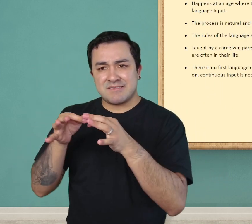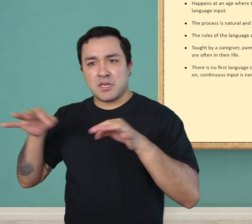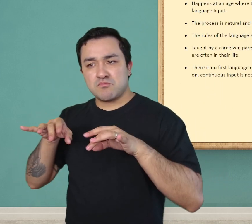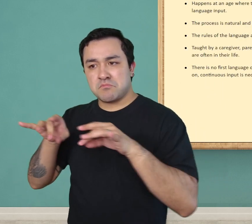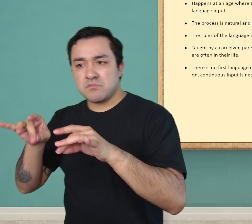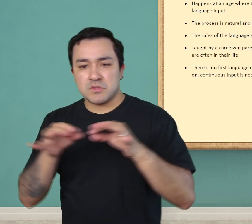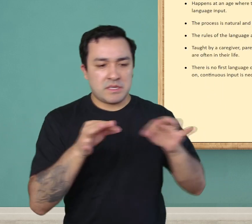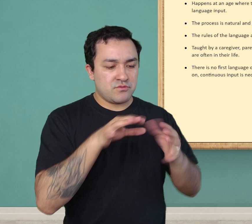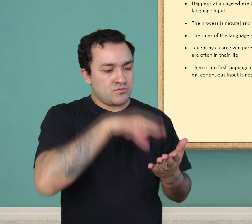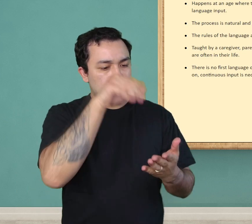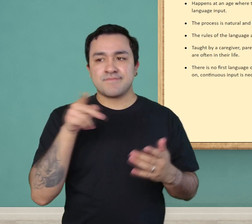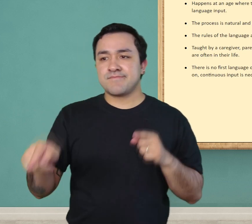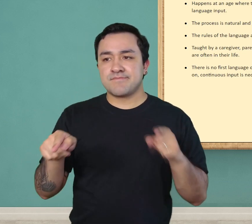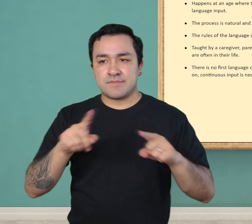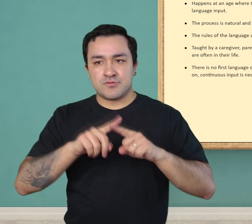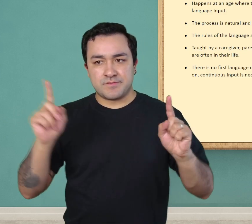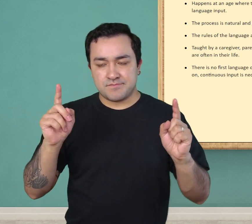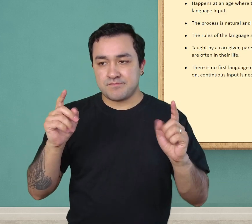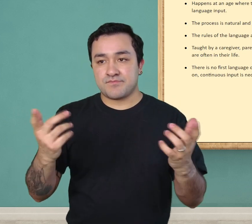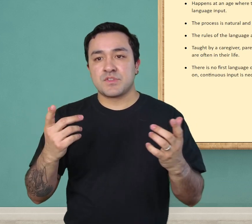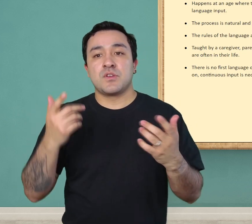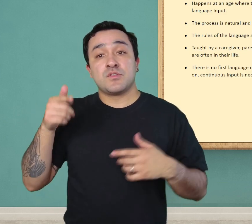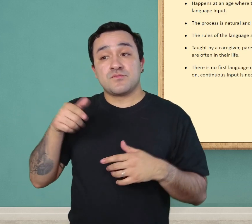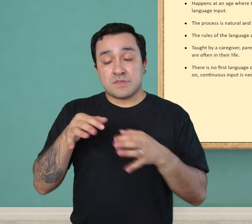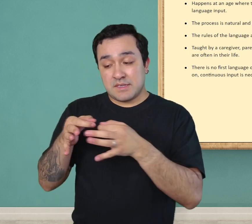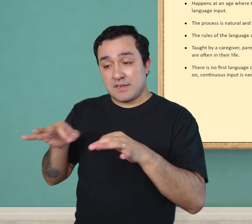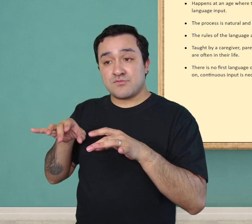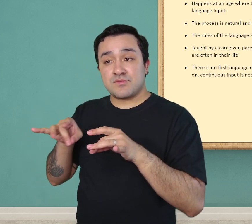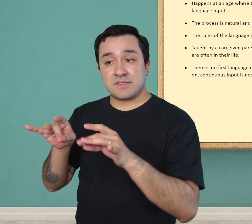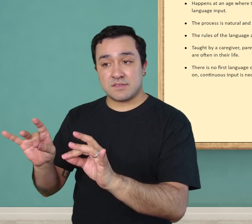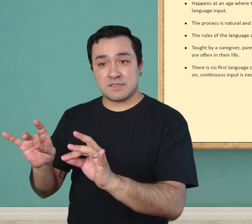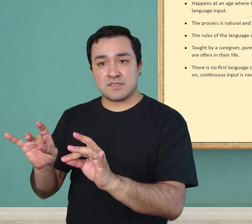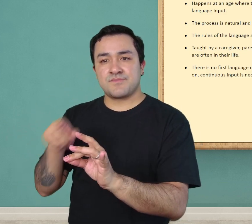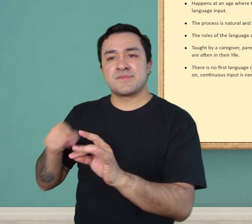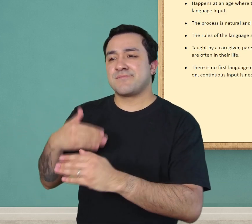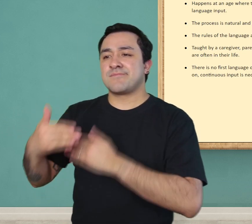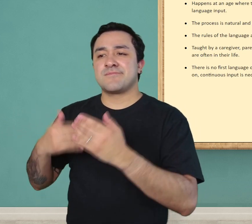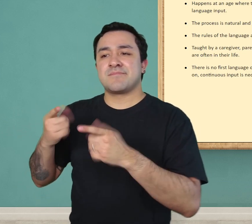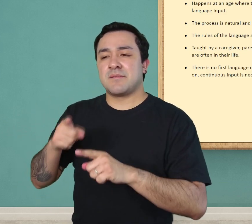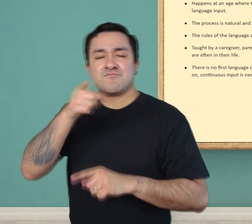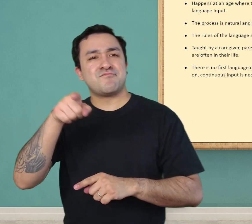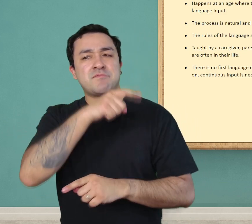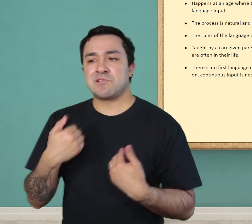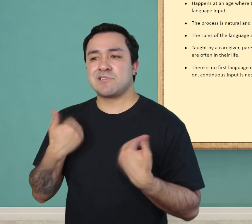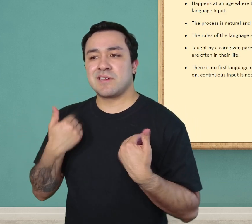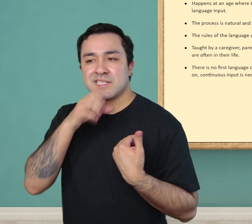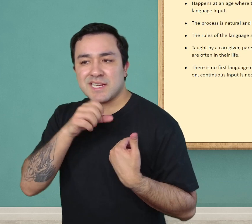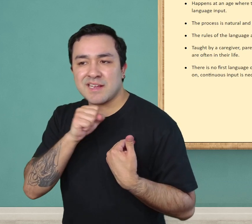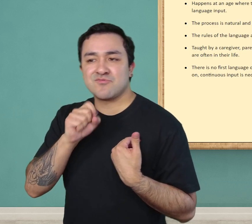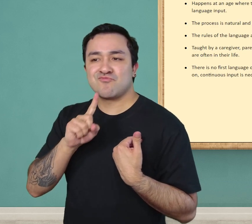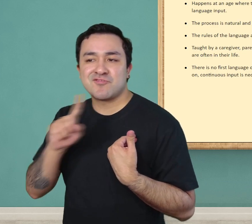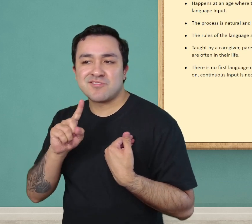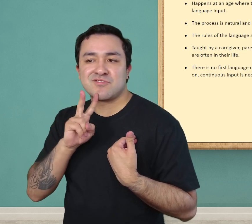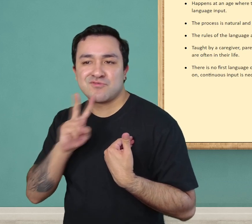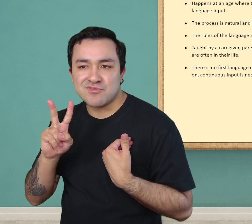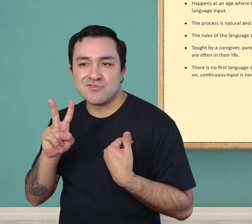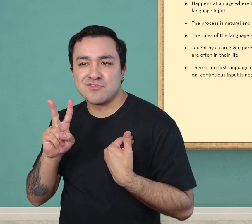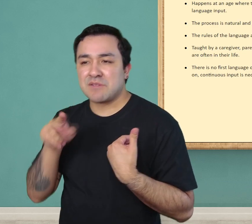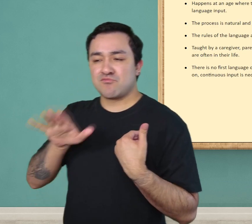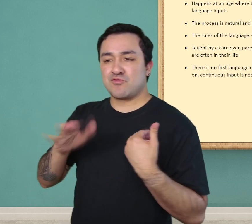First, what is the difference between language acquisition and language learning? For language acquisition, the process happens at a young age when